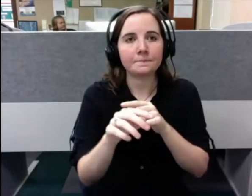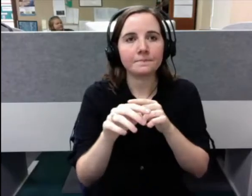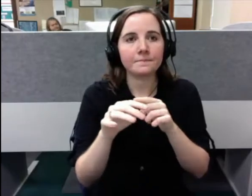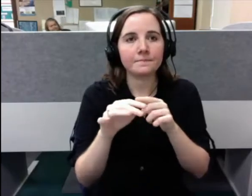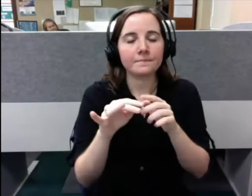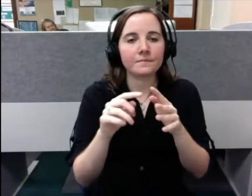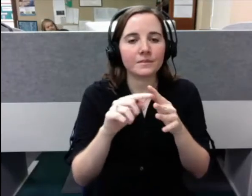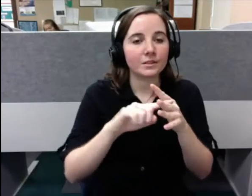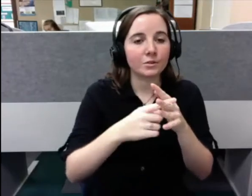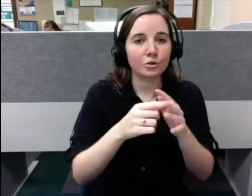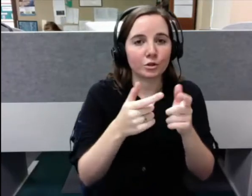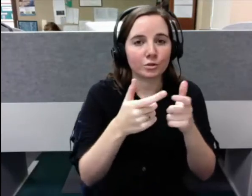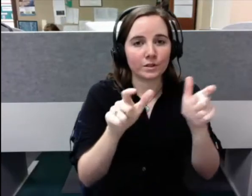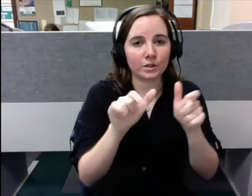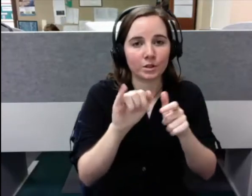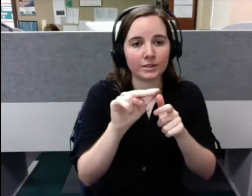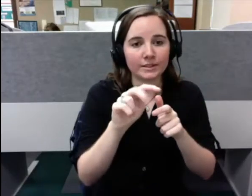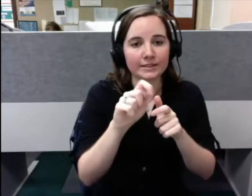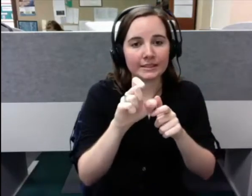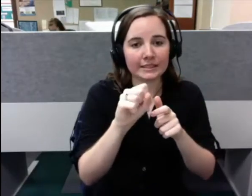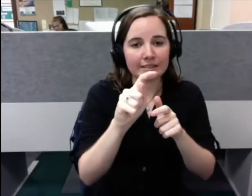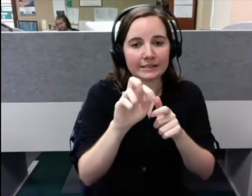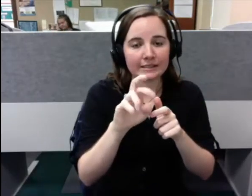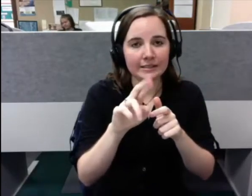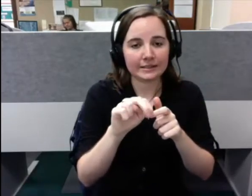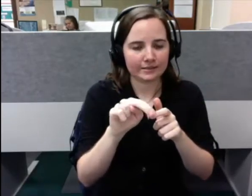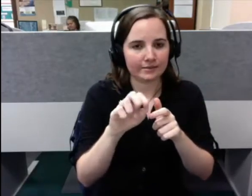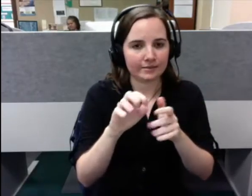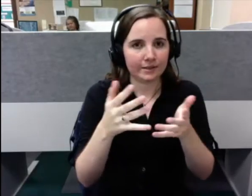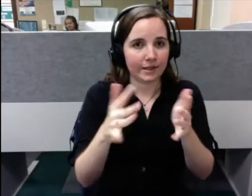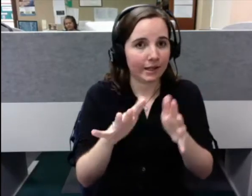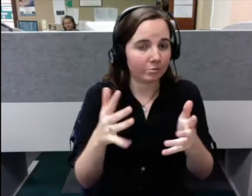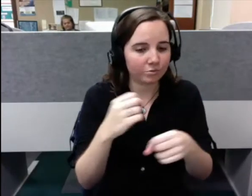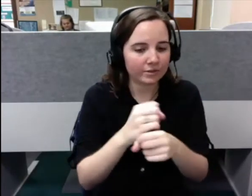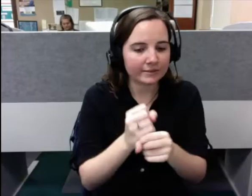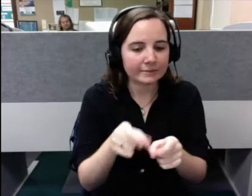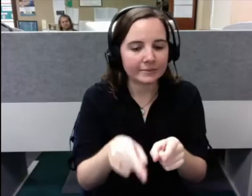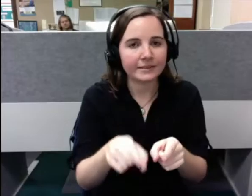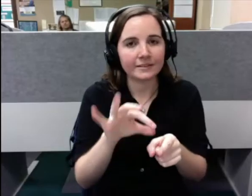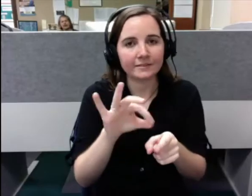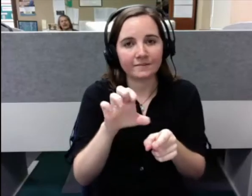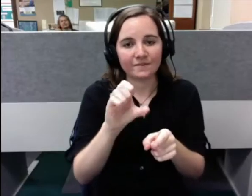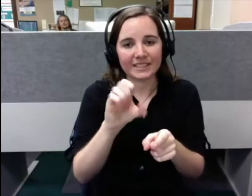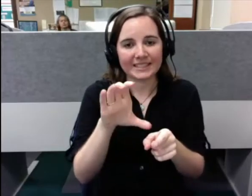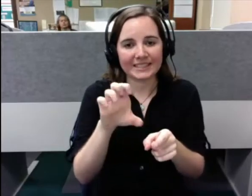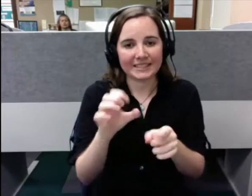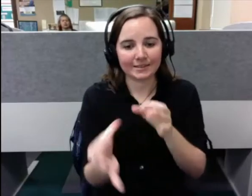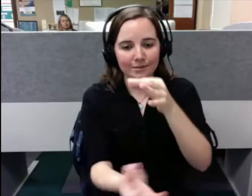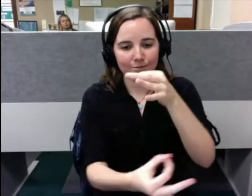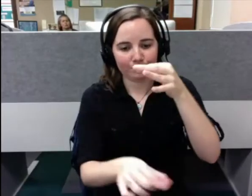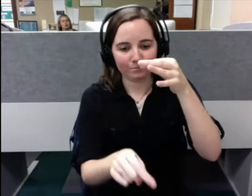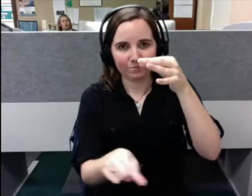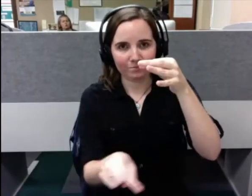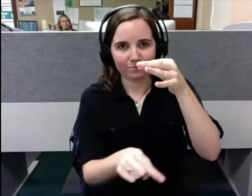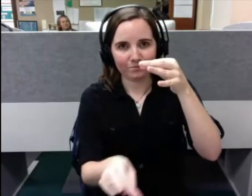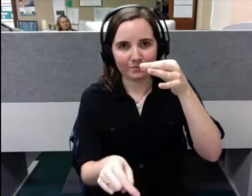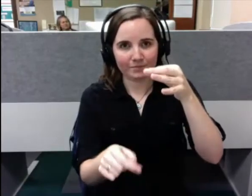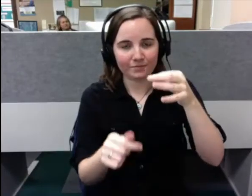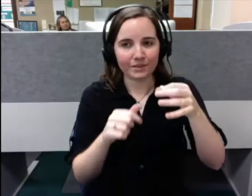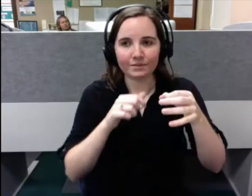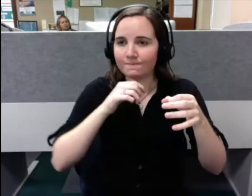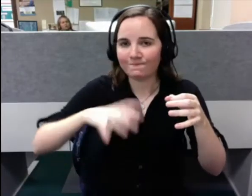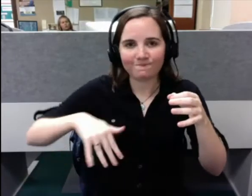large intestine will be a material known as feces. This will be undigested matter, this will be unabsorbable matter, and from your body's